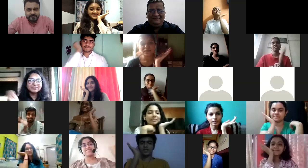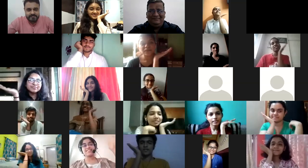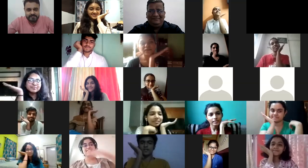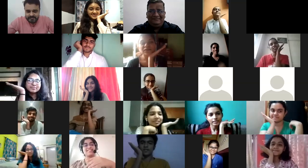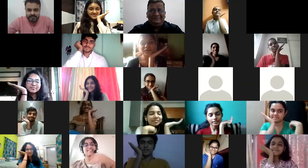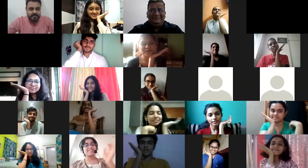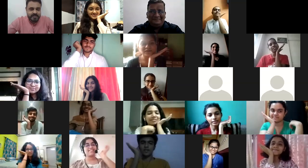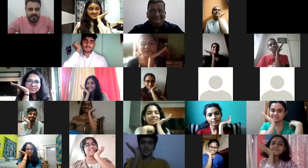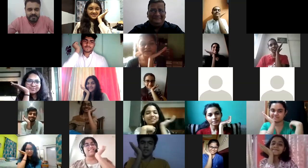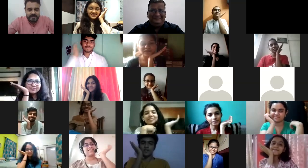Perfect.